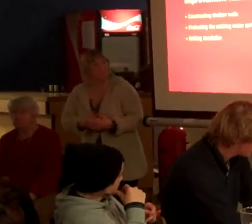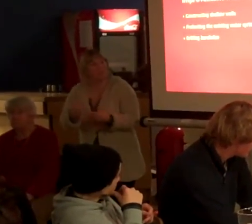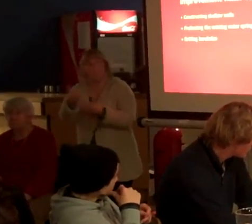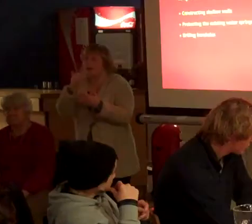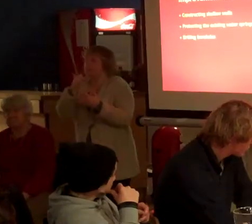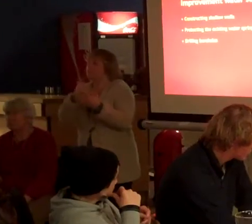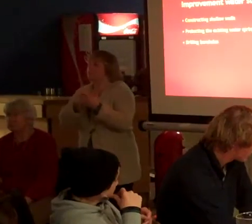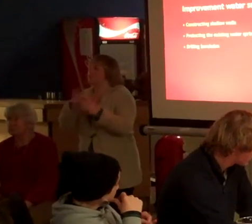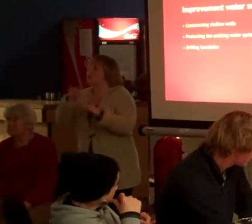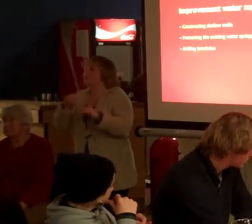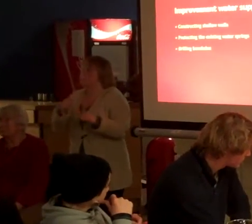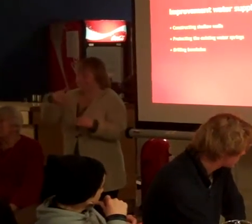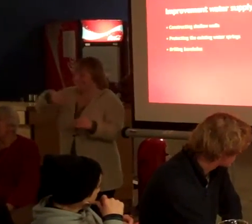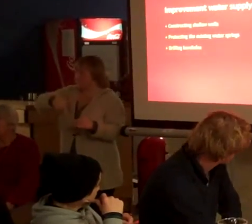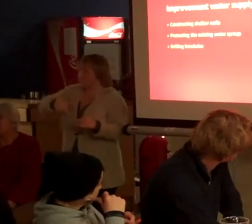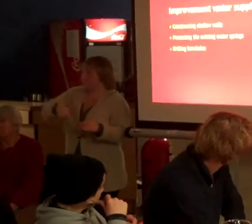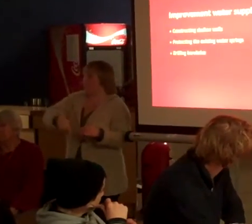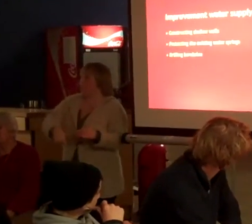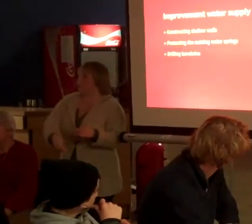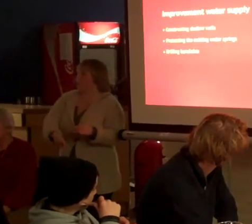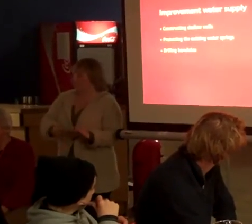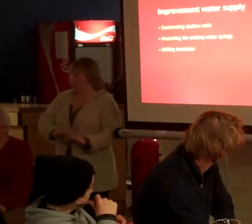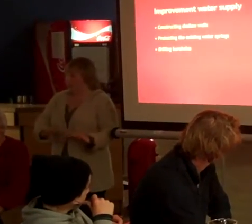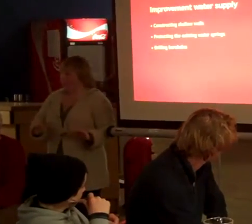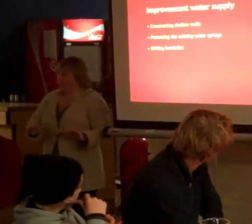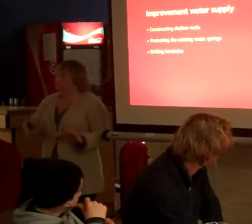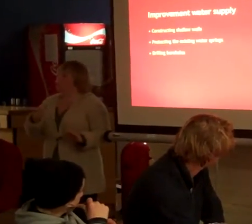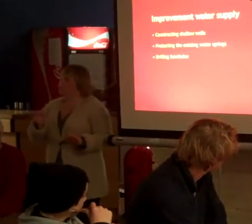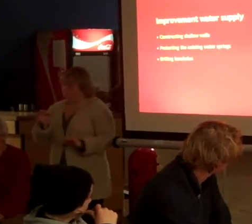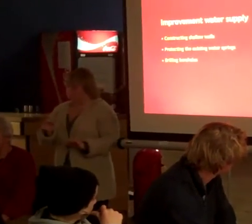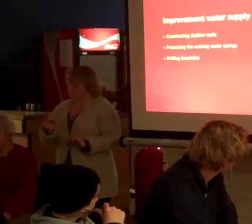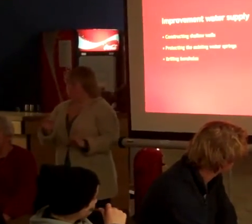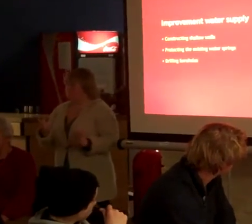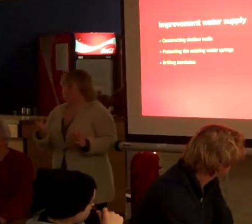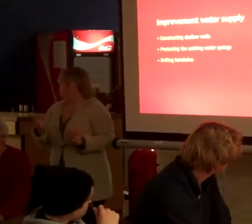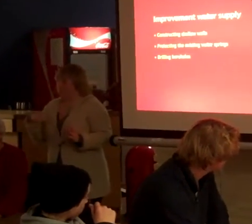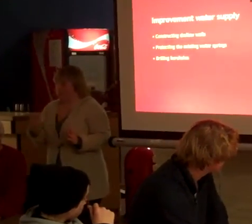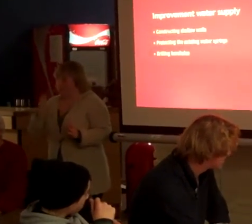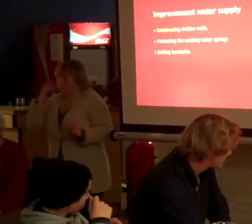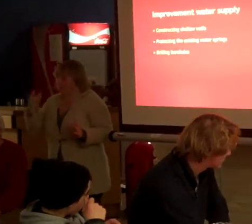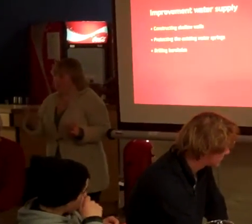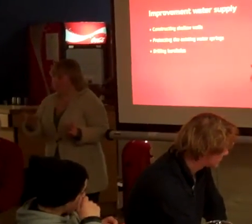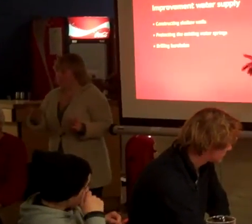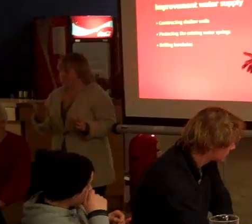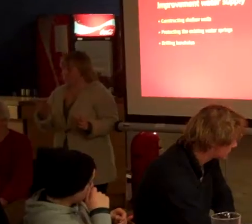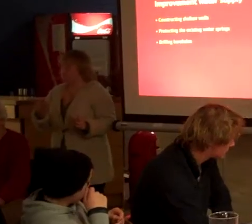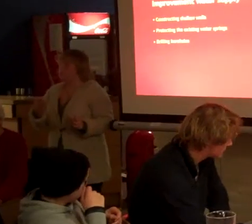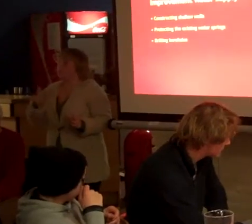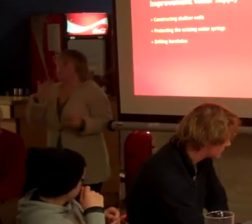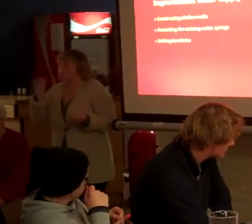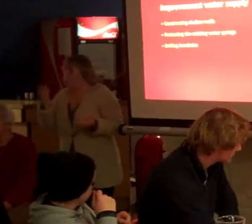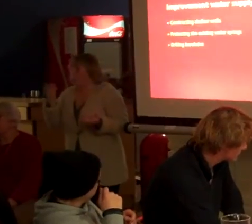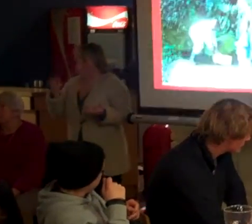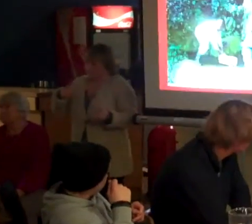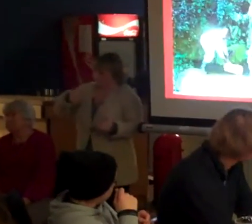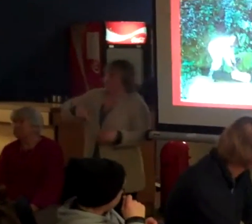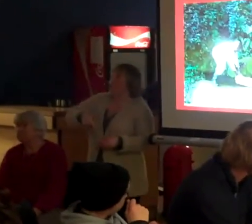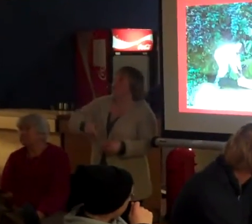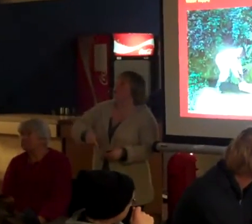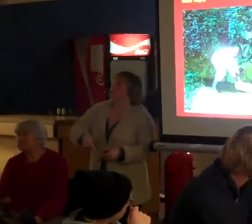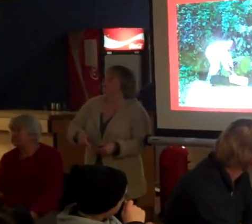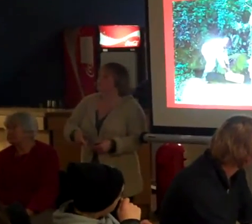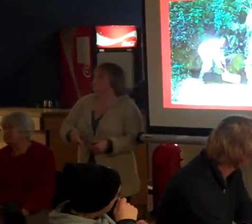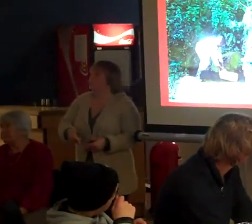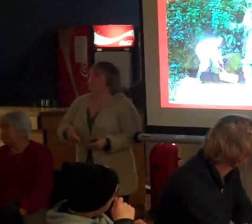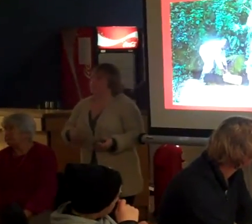boreholes. In some places where water is not available, it is possible to drill boreholes, but that's